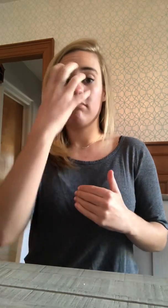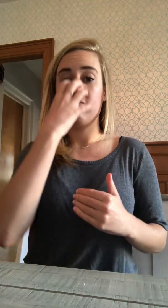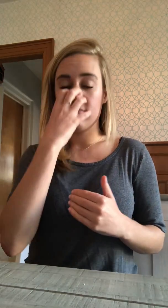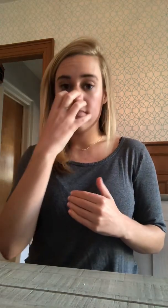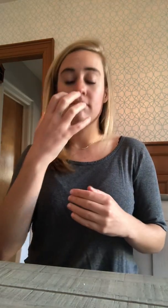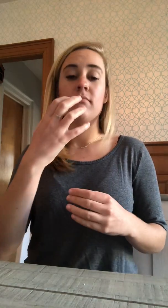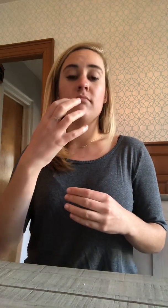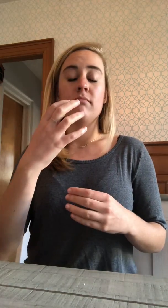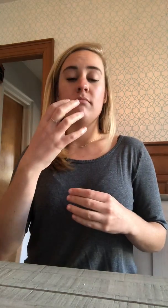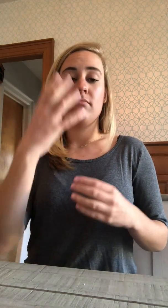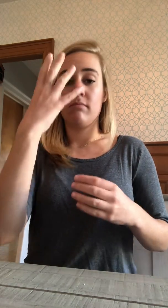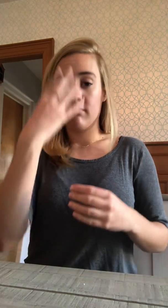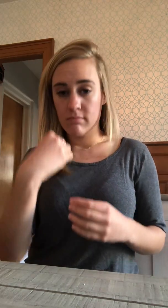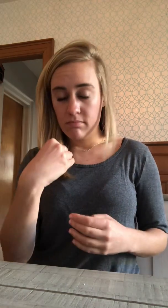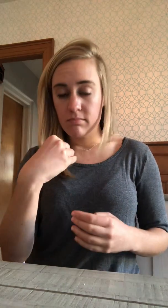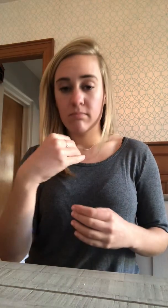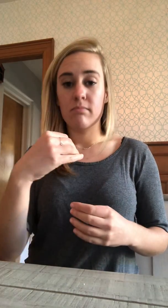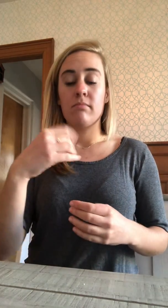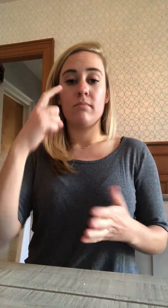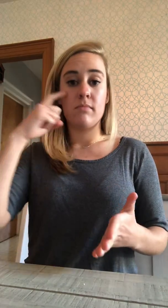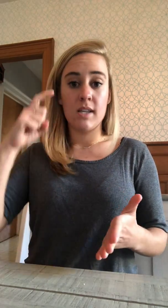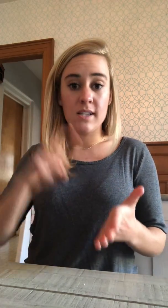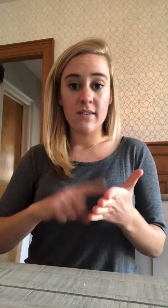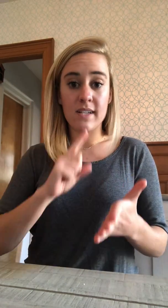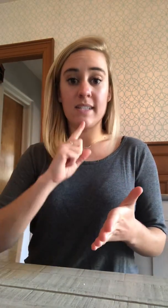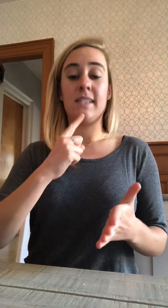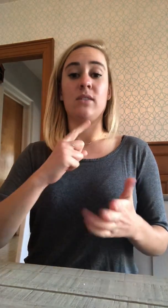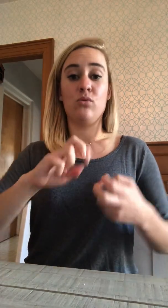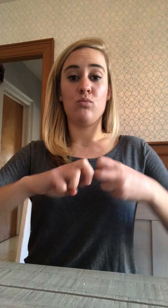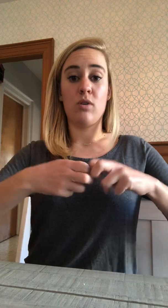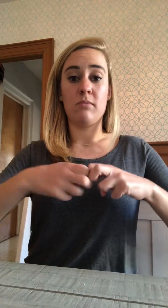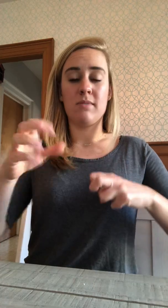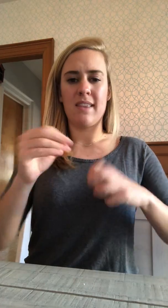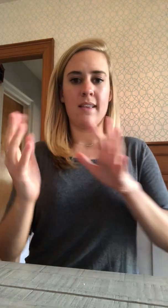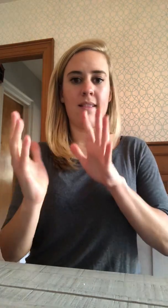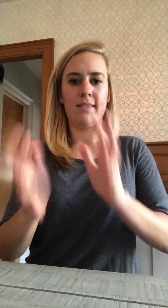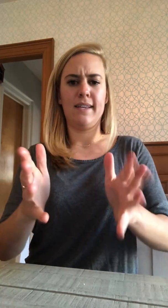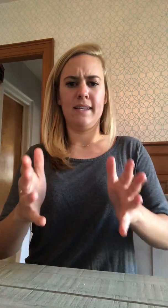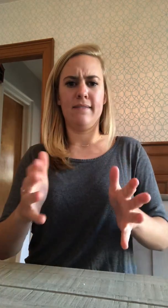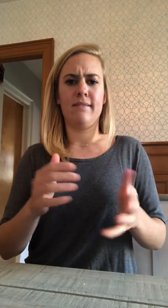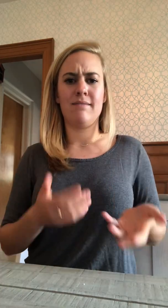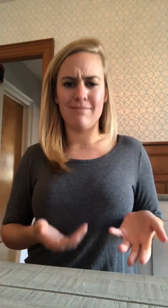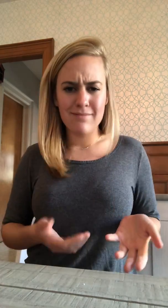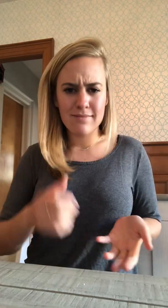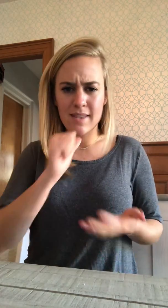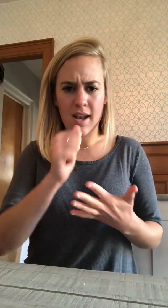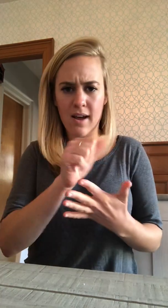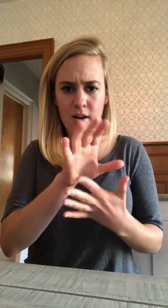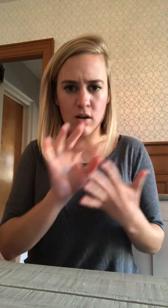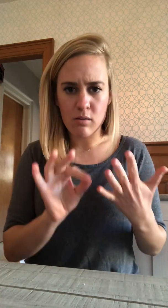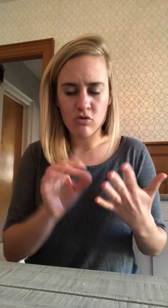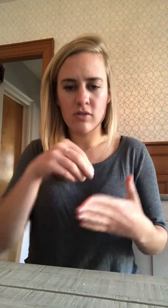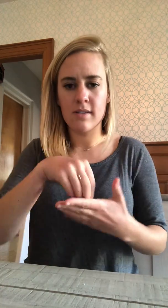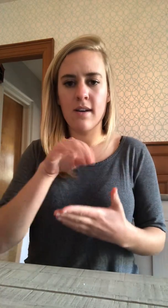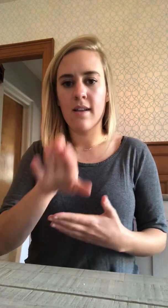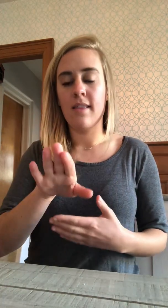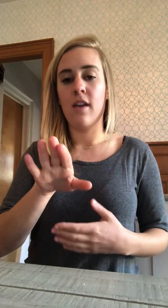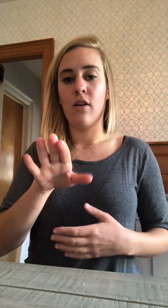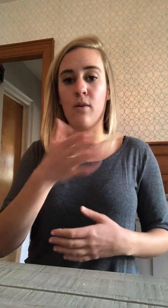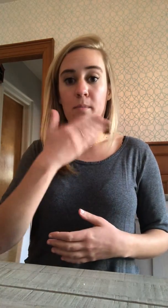anesthesia, identify serious problems, and leave those problems alone. That's not an option. That is not in the patient's best interest. That would be the wrong thing to